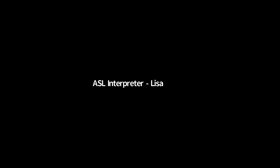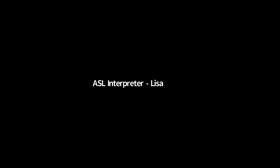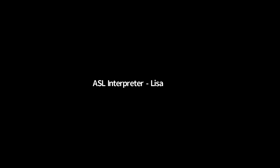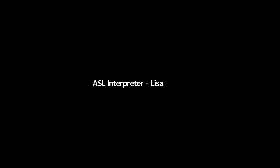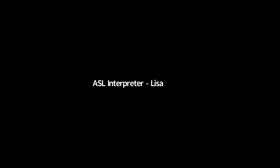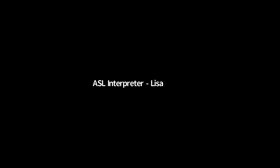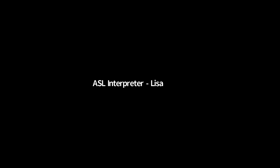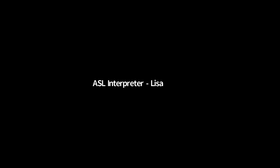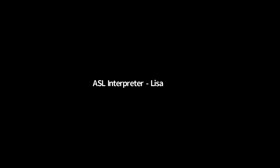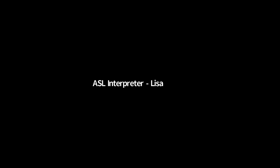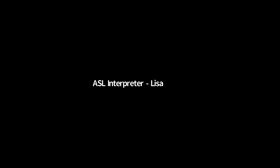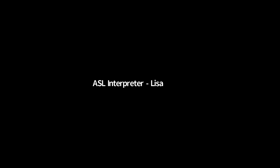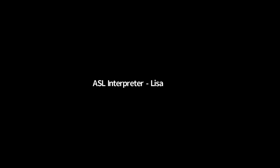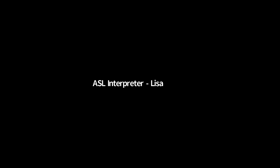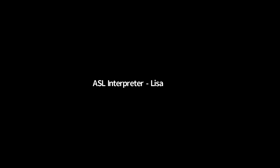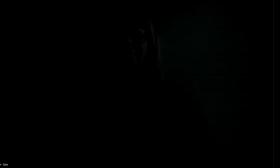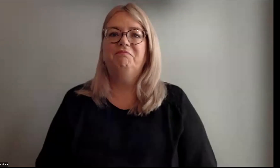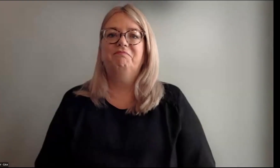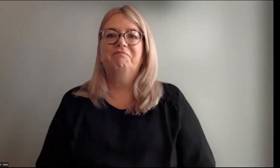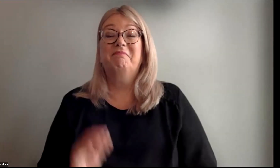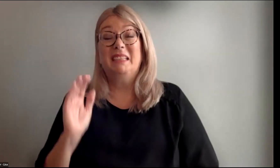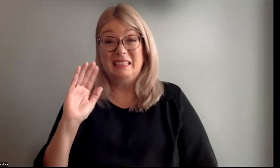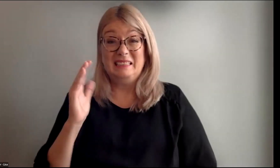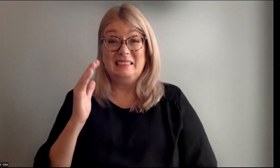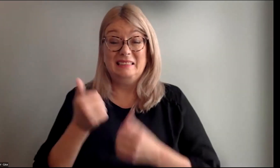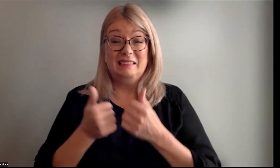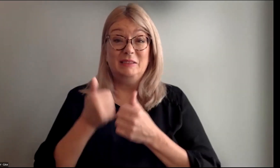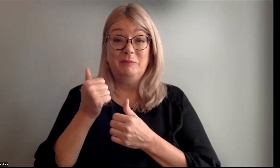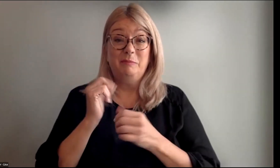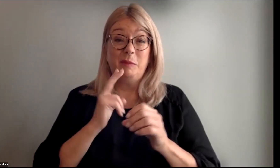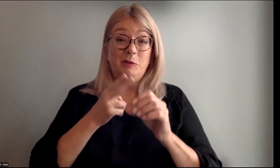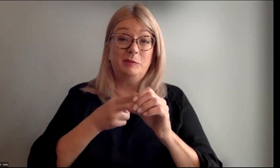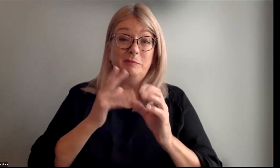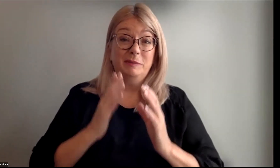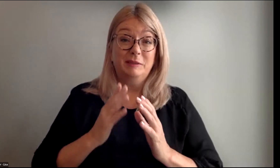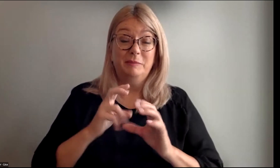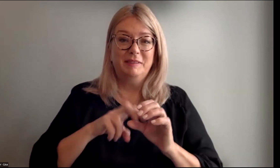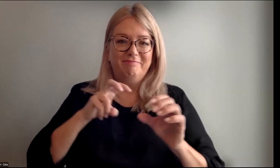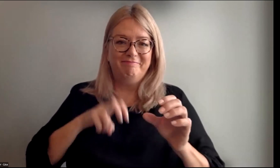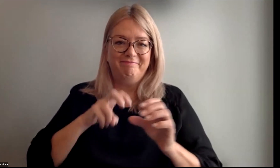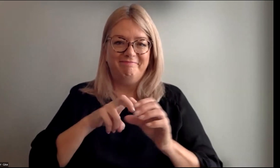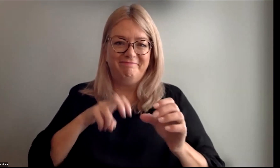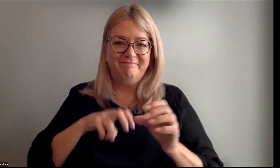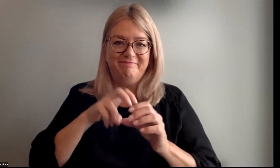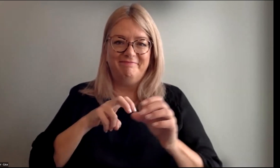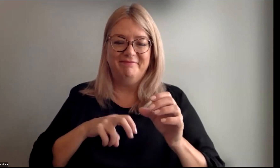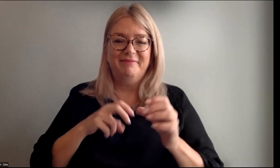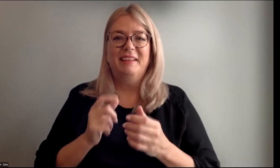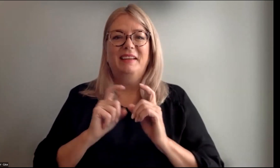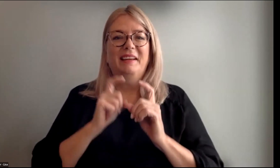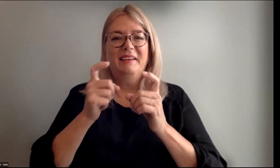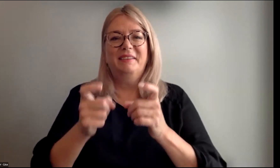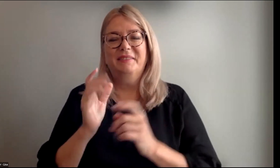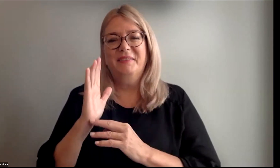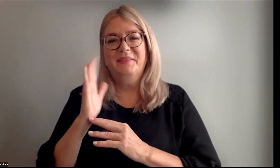Looks like the bulk of our participants have dropped off the call. So I'll go ahead and give a 5-minute warning